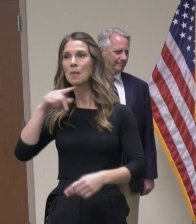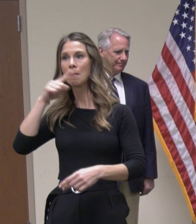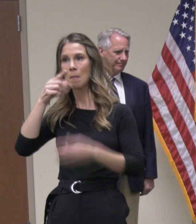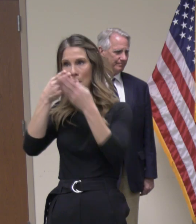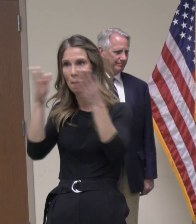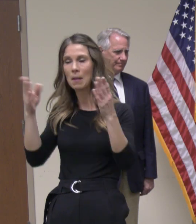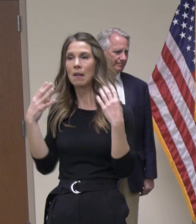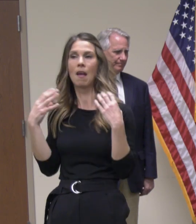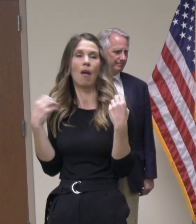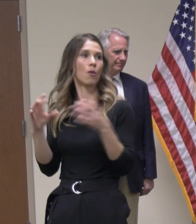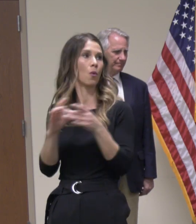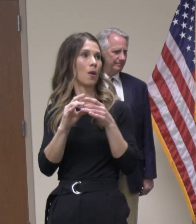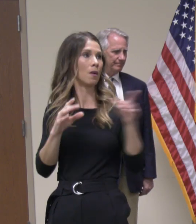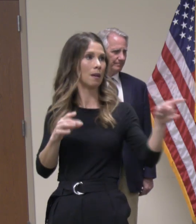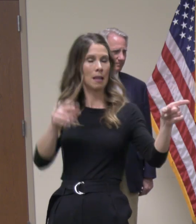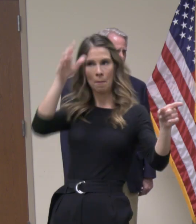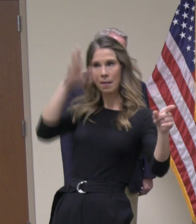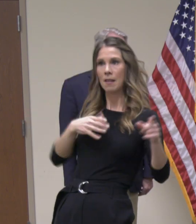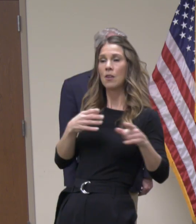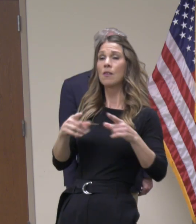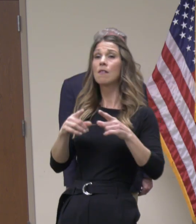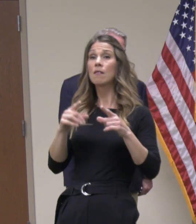prepared with enough beds and reverse pressure rooms?